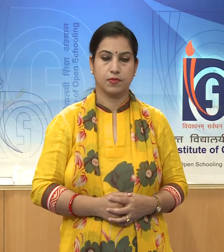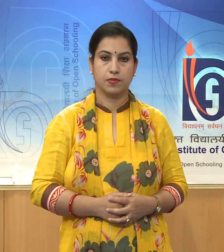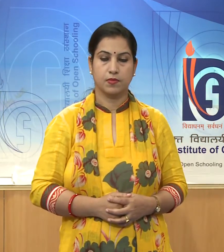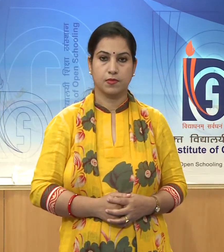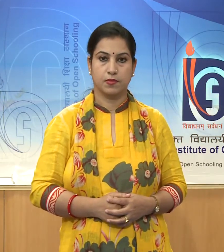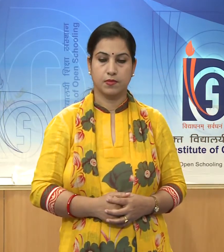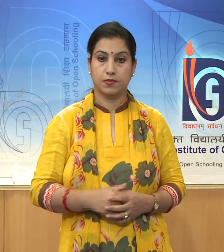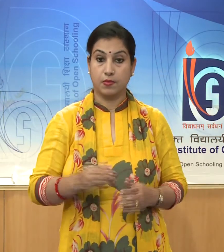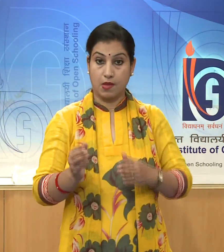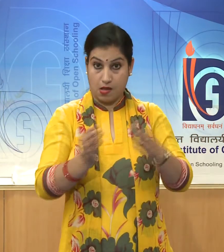Auguste Renoir,